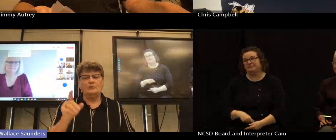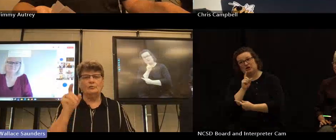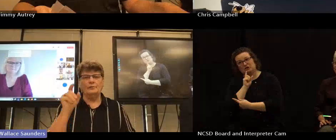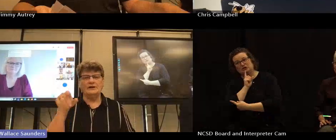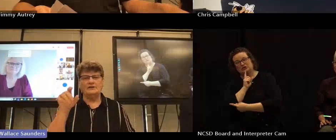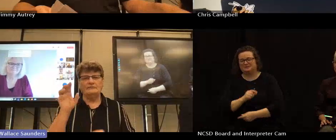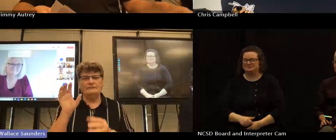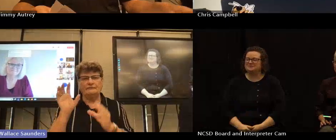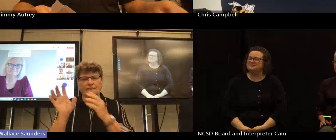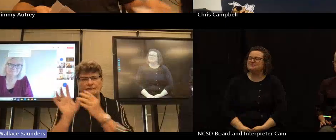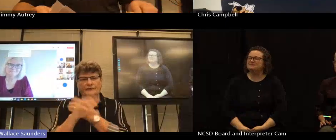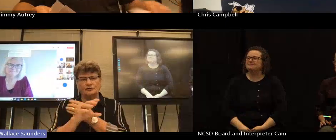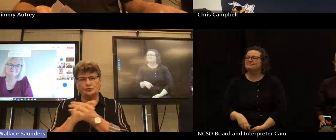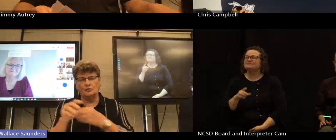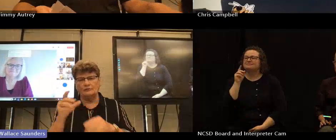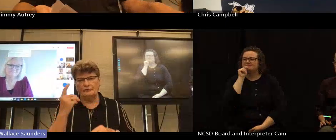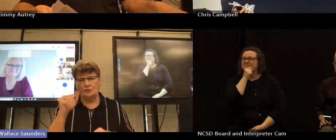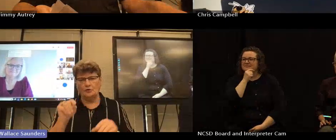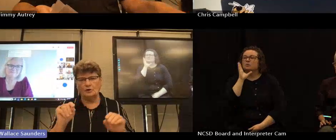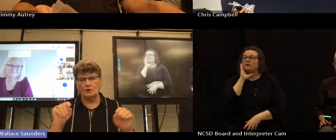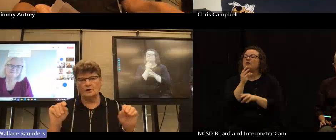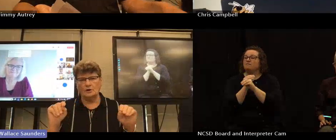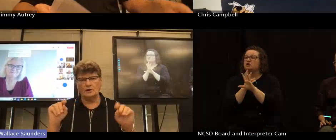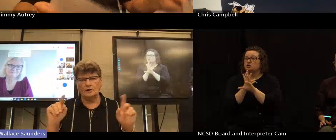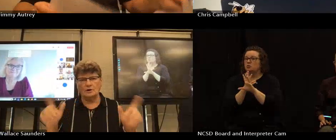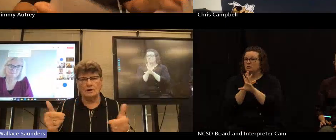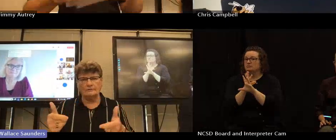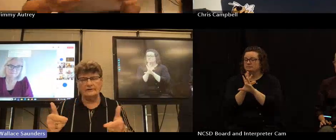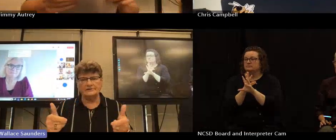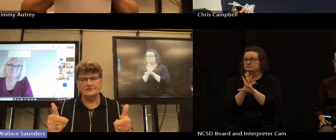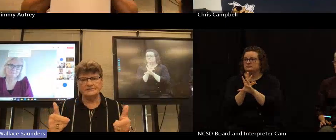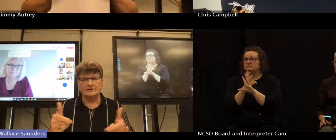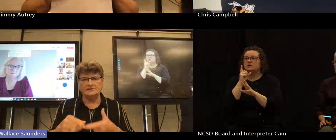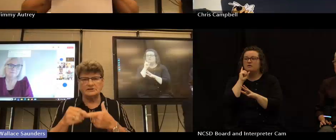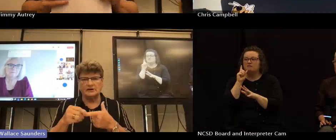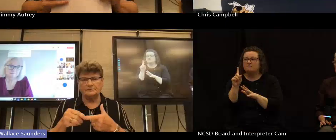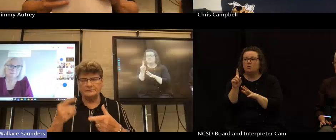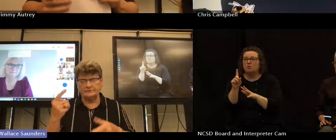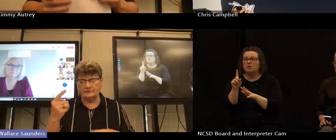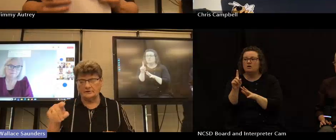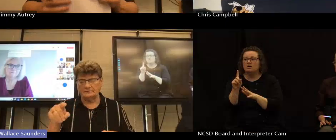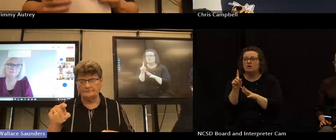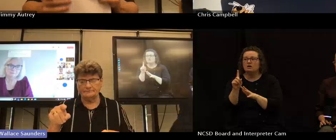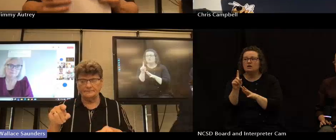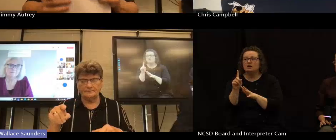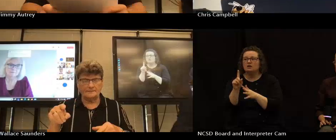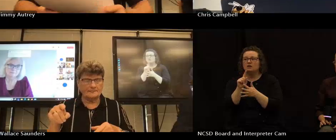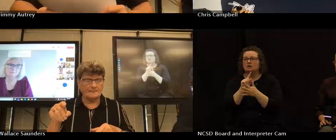And it will be virtual for all of us except